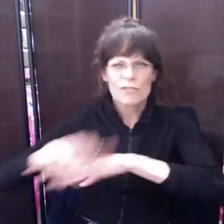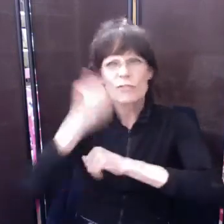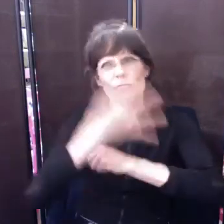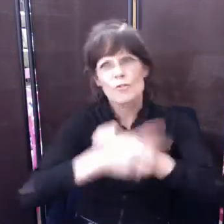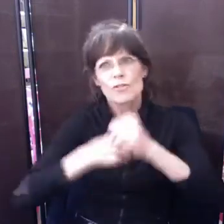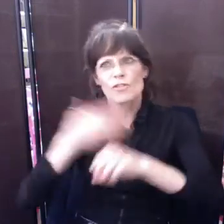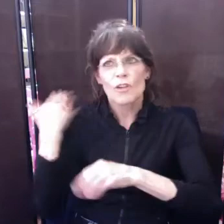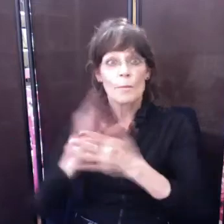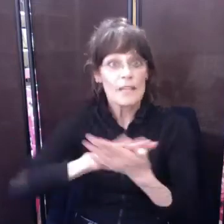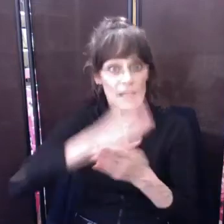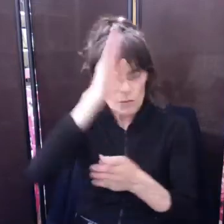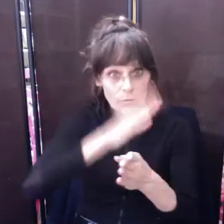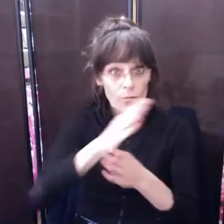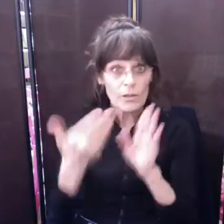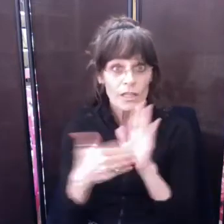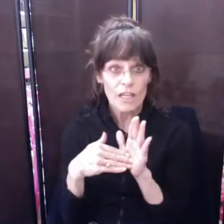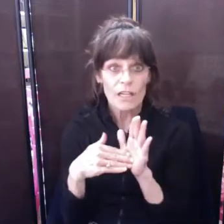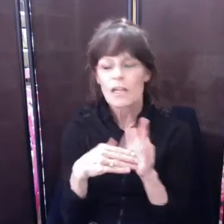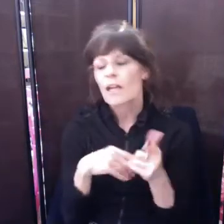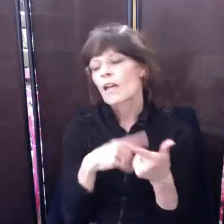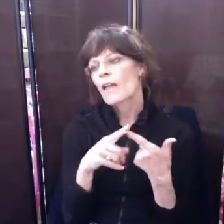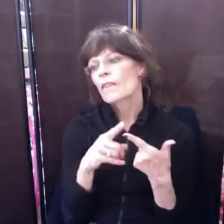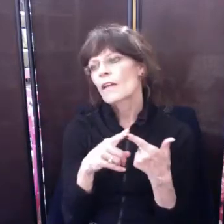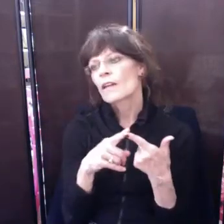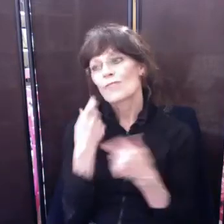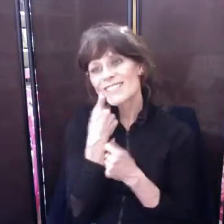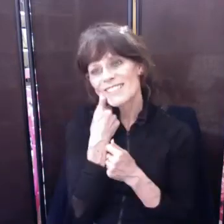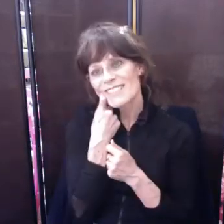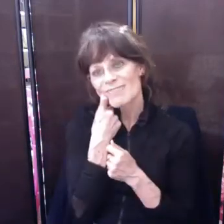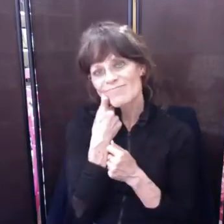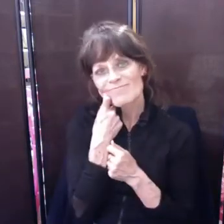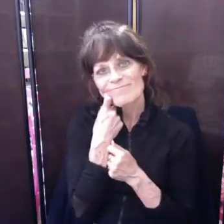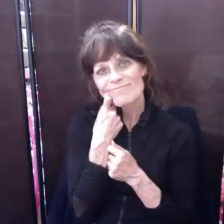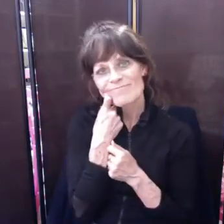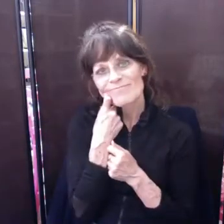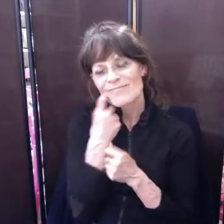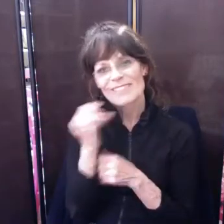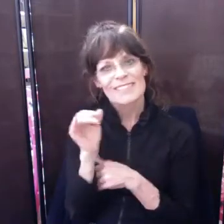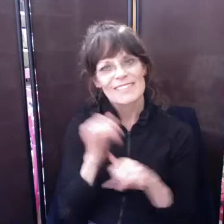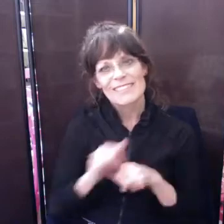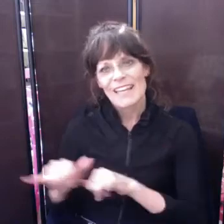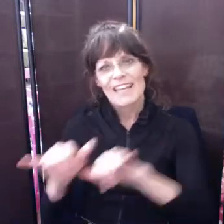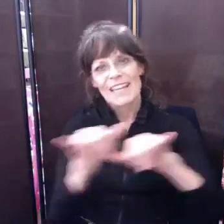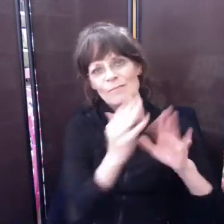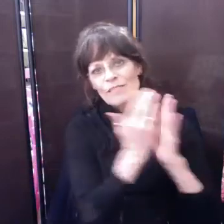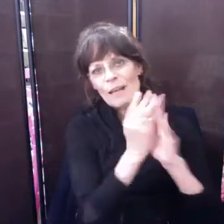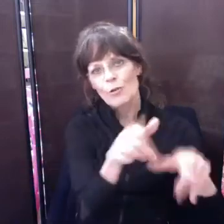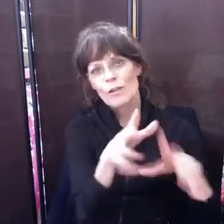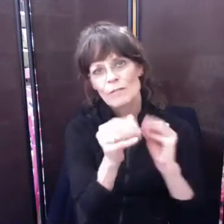sober again. And then in recent times, you know, he was doing the same thing. He stops going to meetings and he